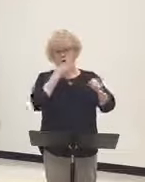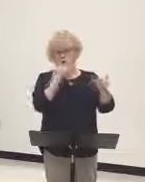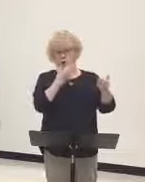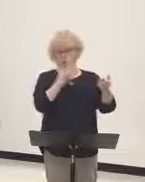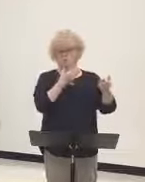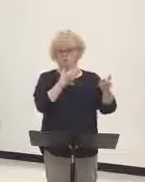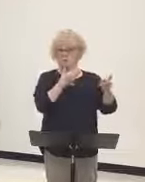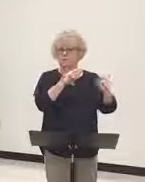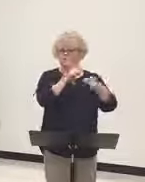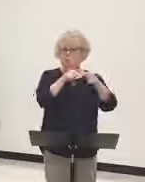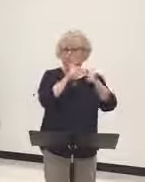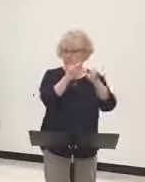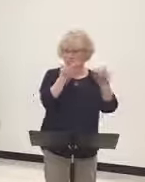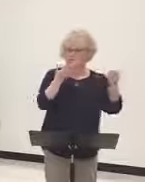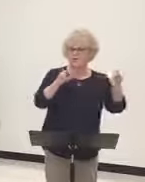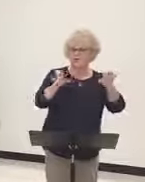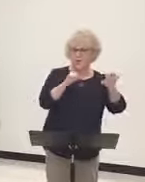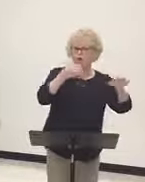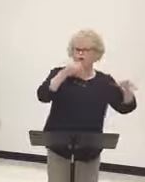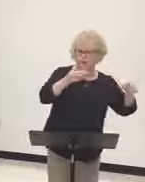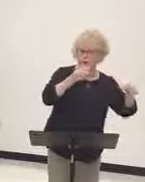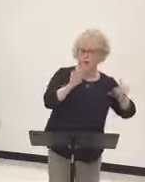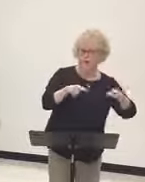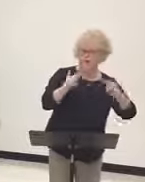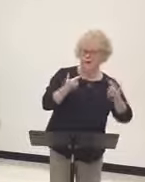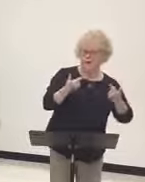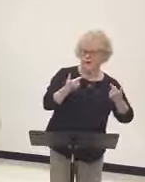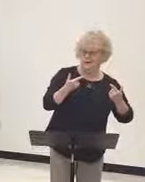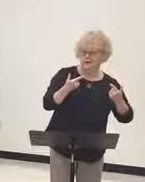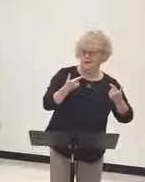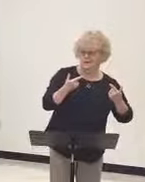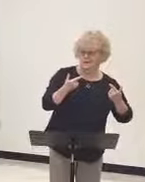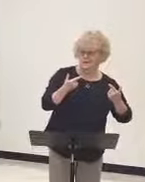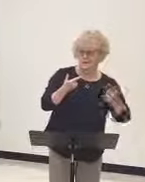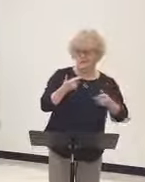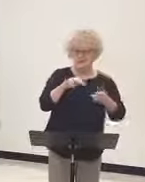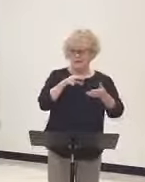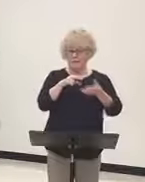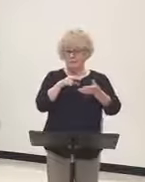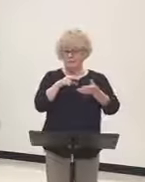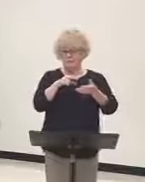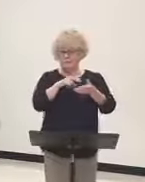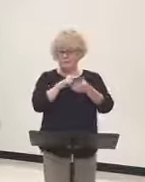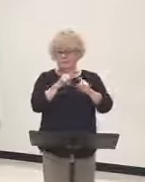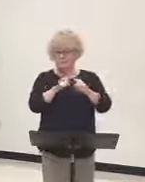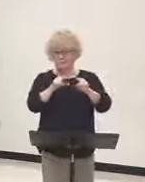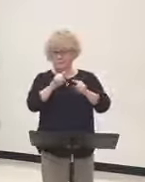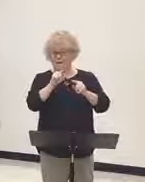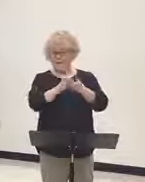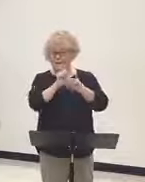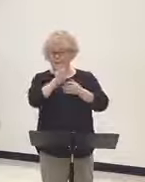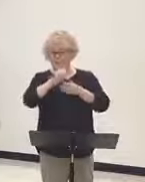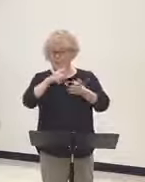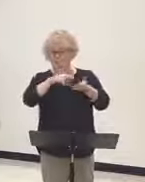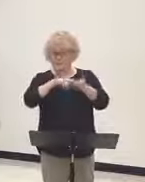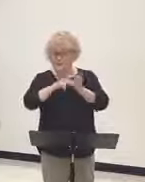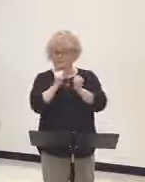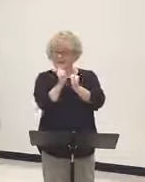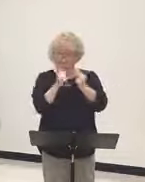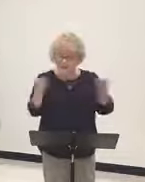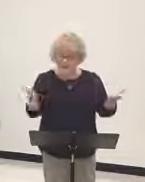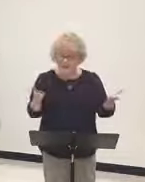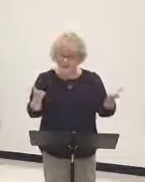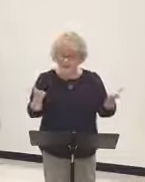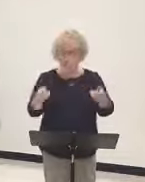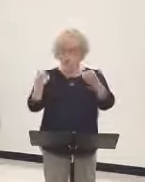good for those who love God? And by all things, he means everything. But